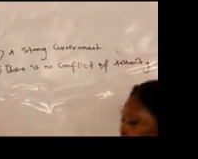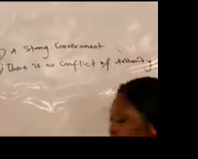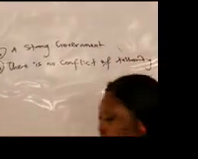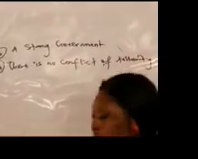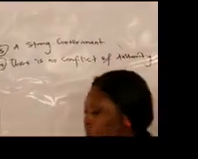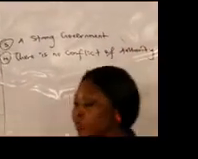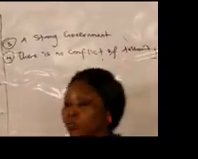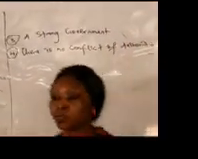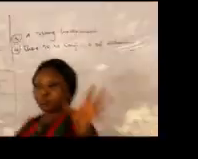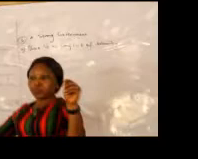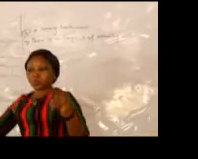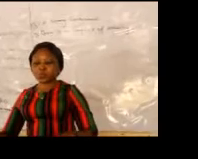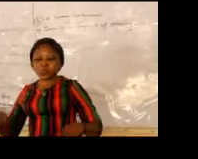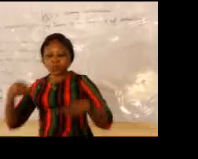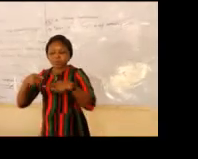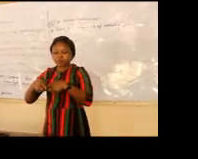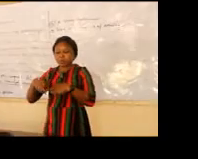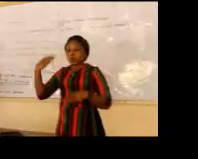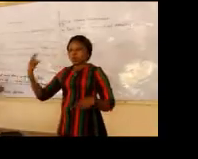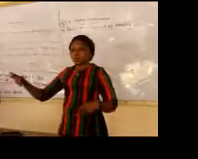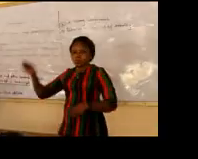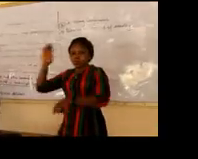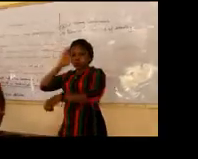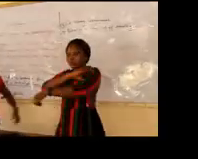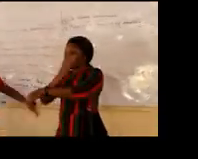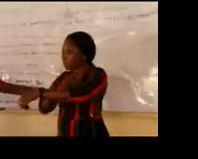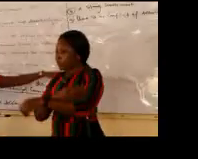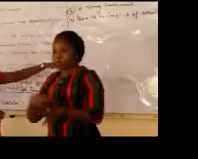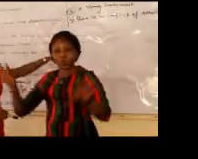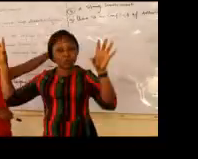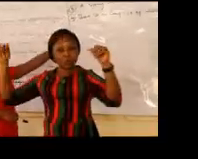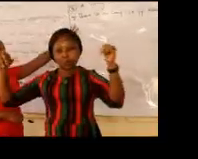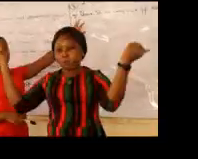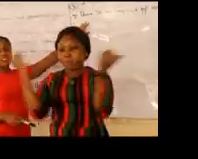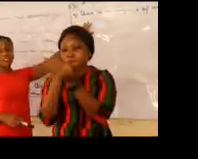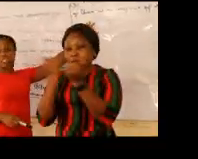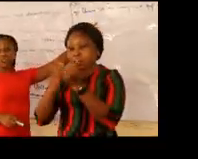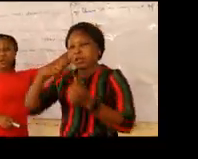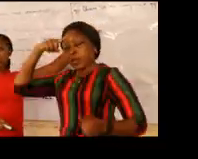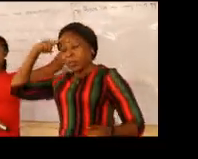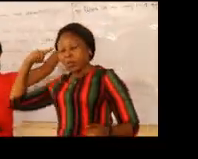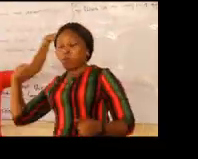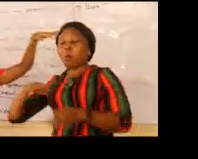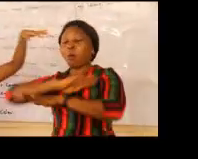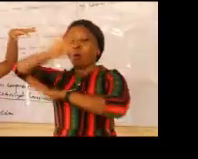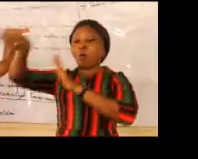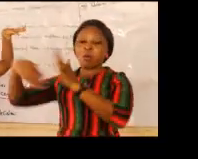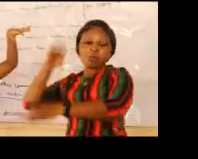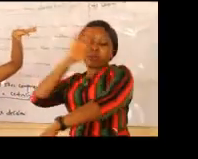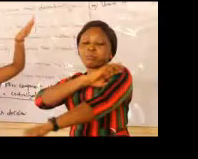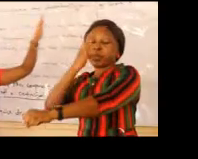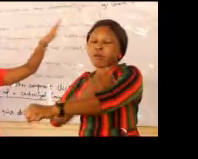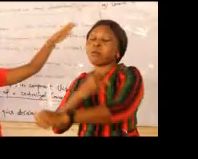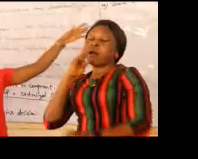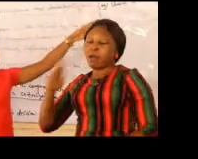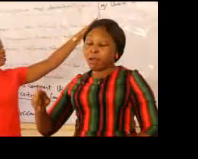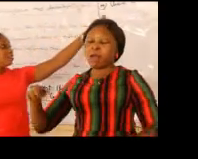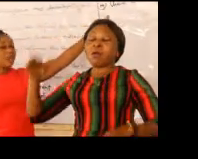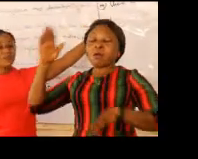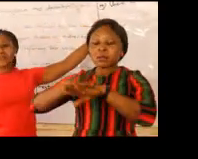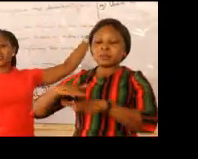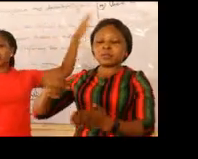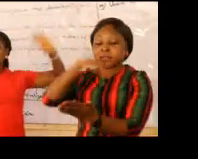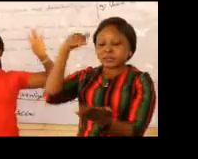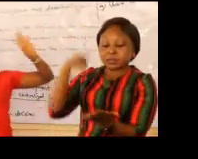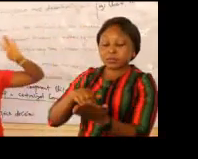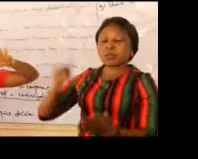There is no conflict of authority because power still is centered on what? The central government. So that is why in this